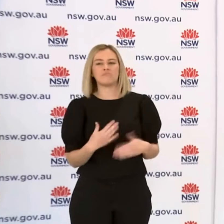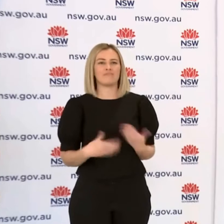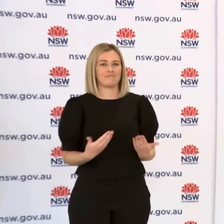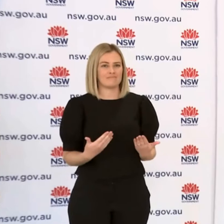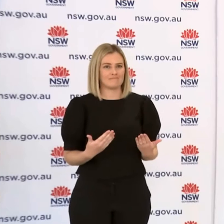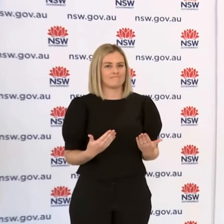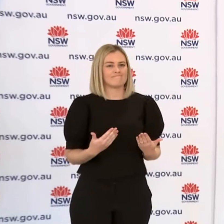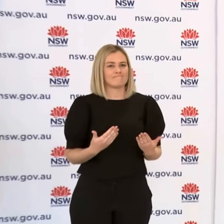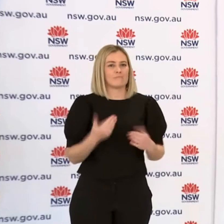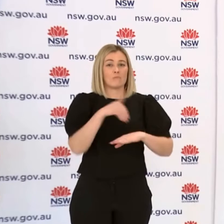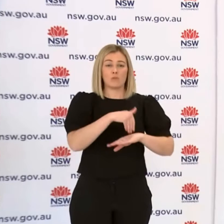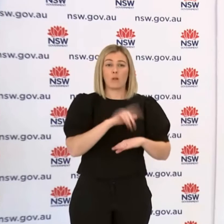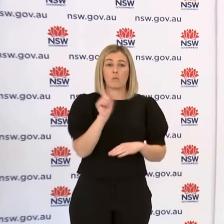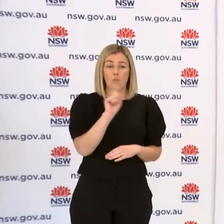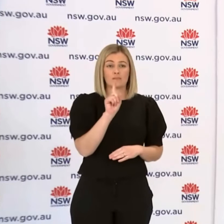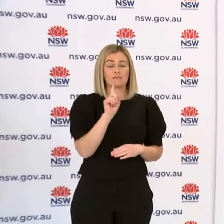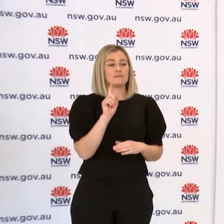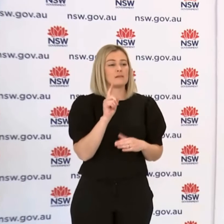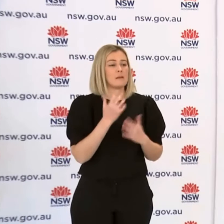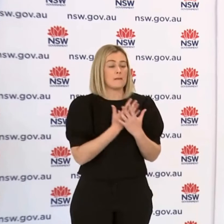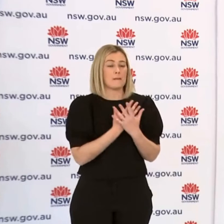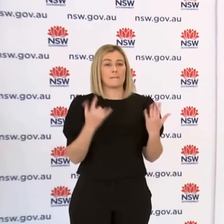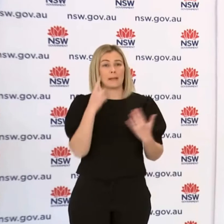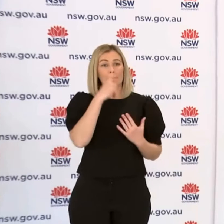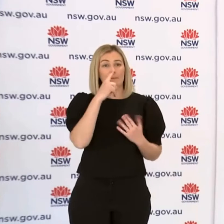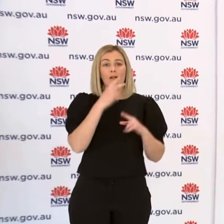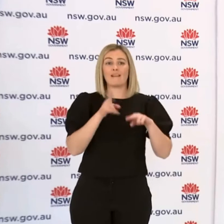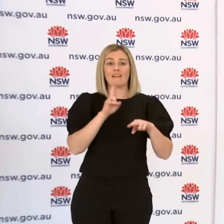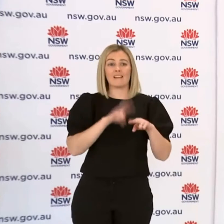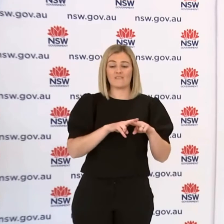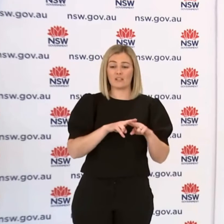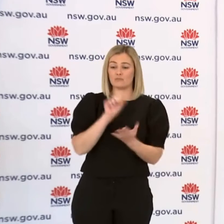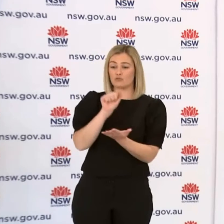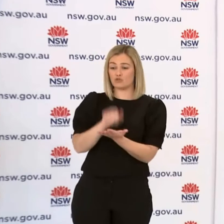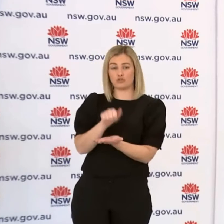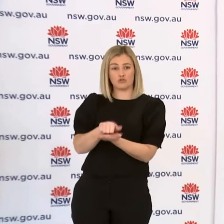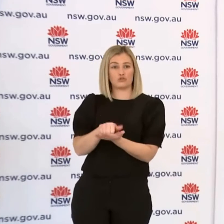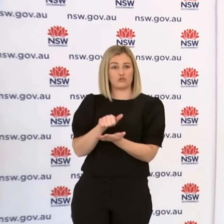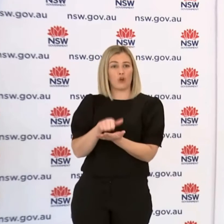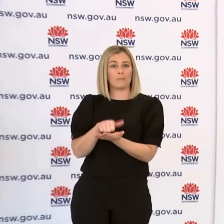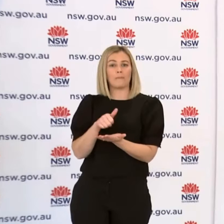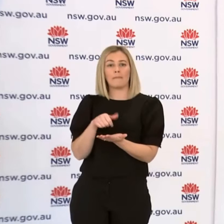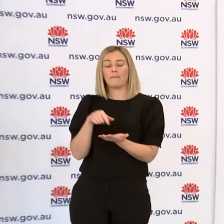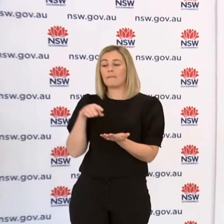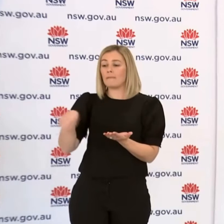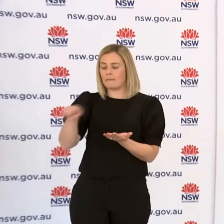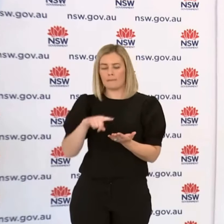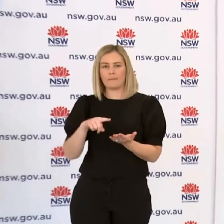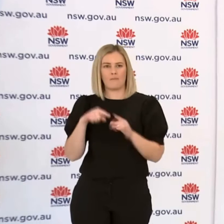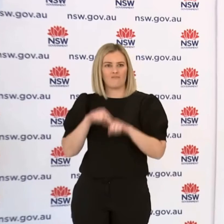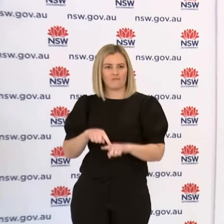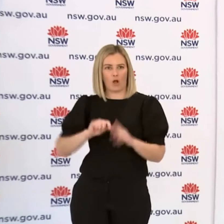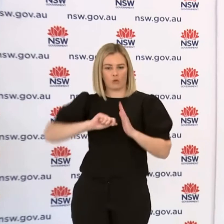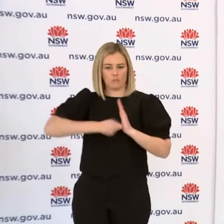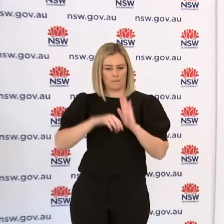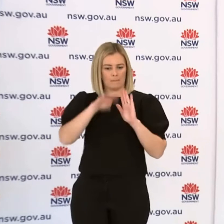the regular ones is everybody behaves well out in the shop, but then they go back to have a cup of tea out the back and they're all close together, and before we